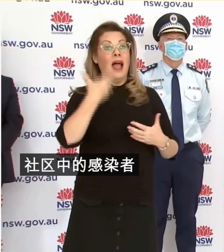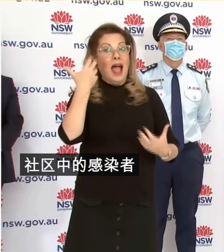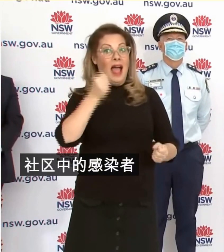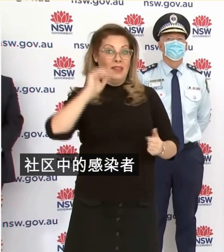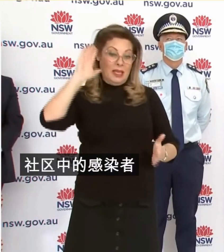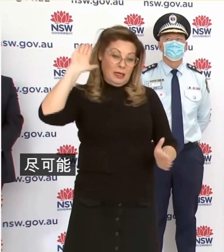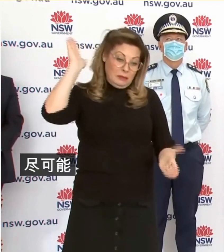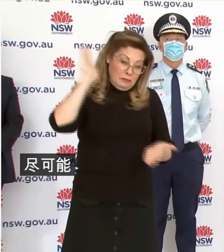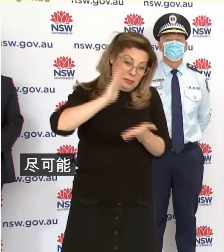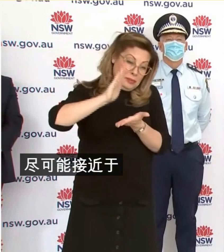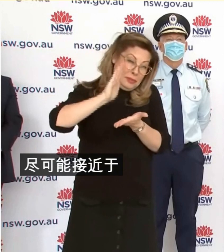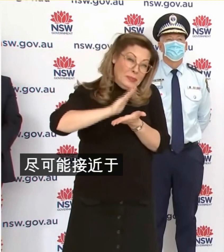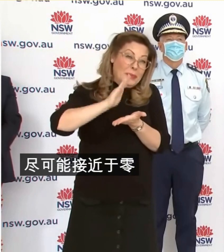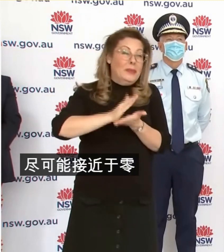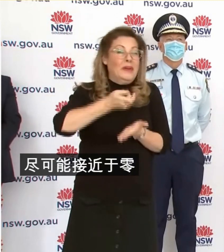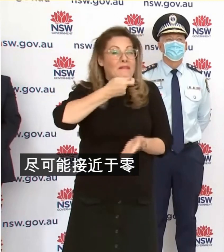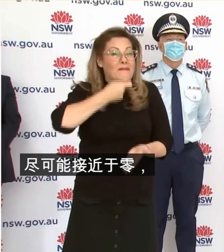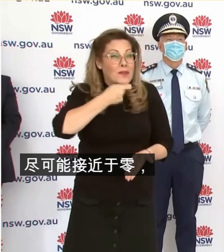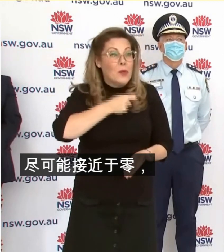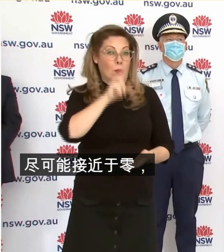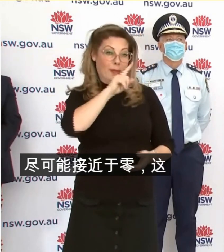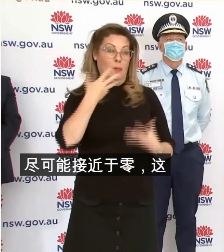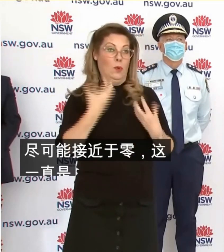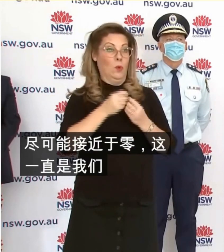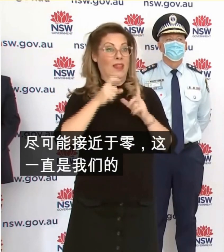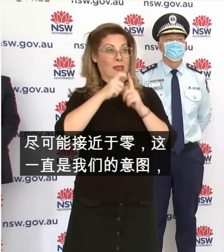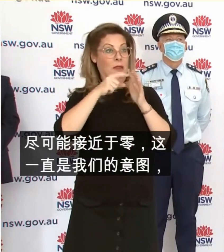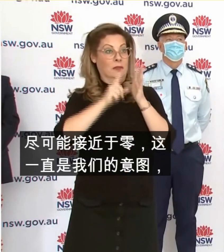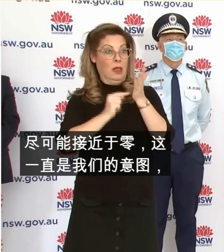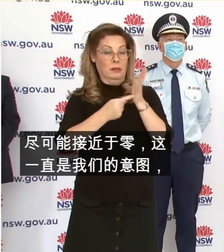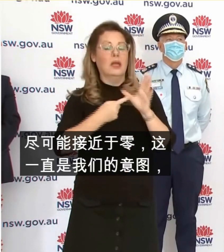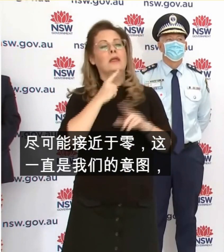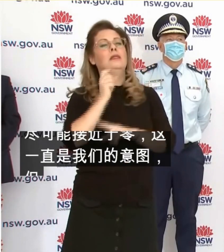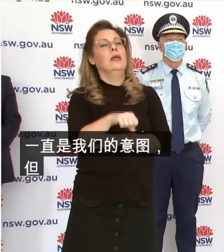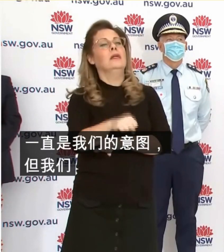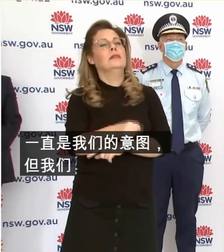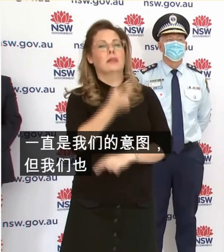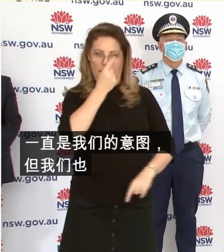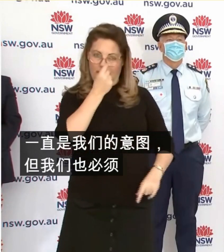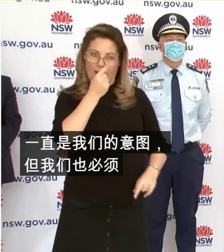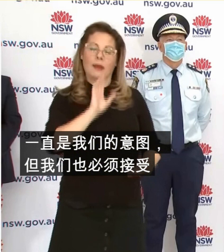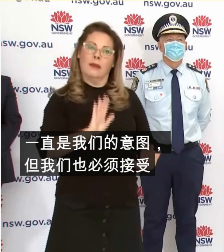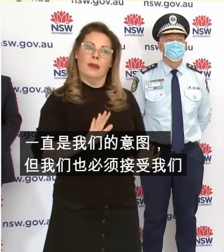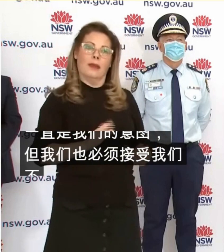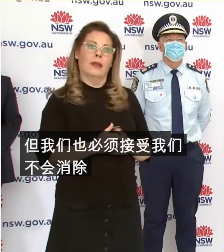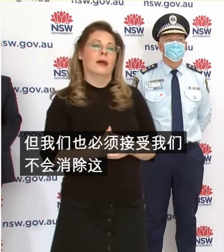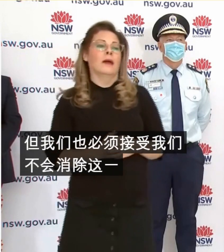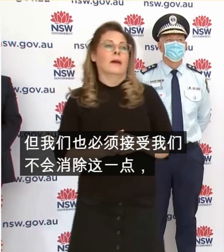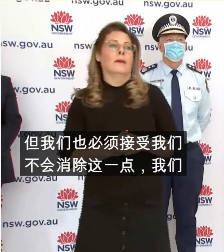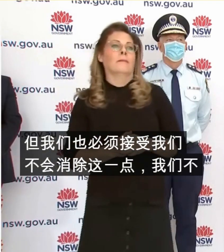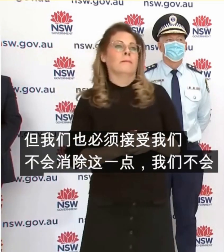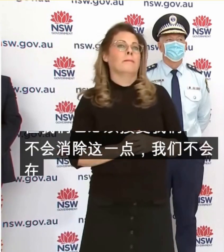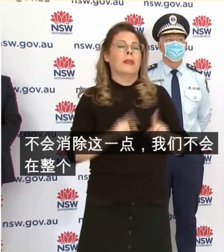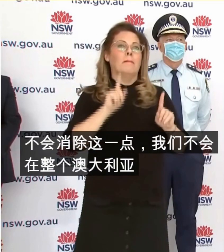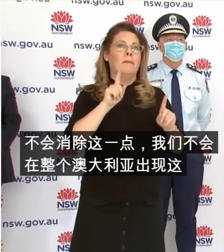in the community as close down to 0 as possible. Now, that is always our intent. But we also have to accept we're not